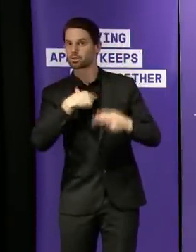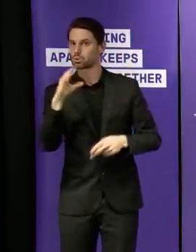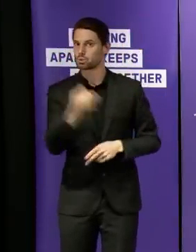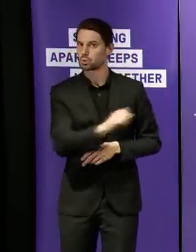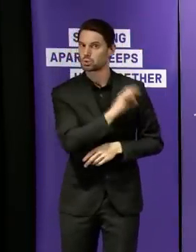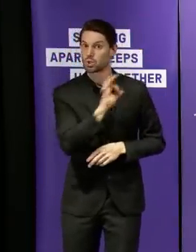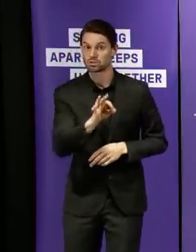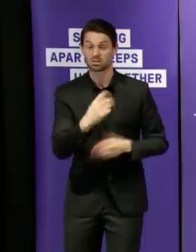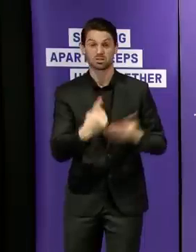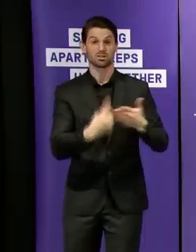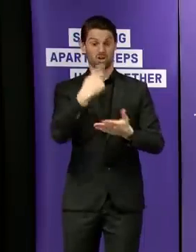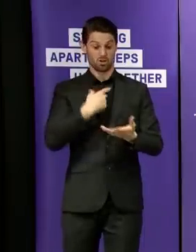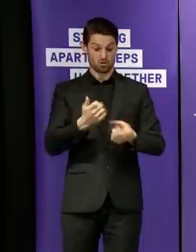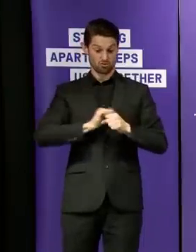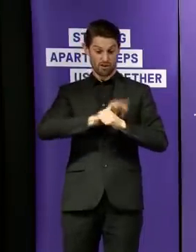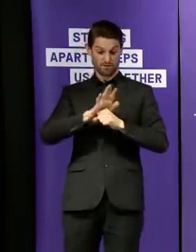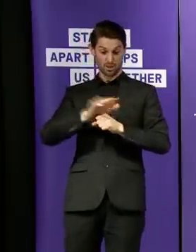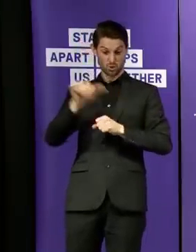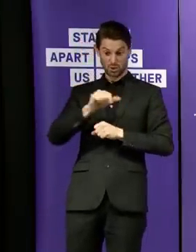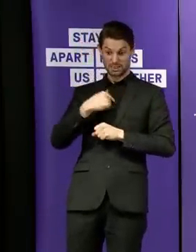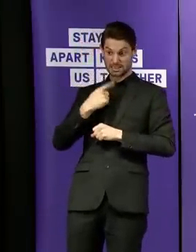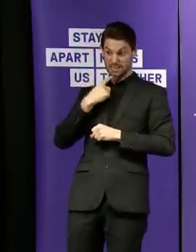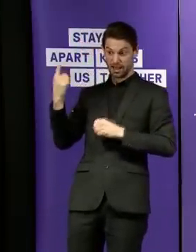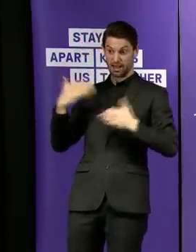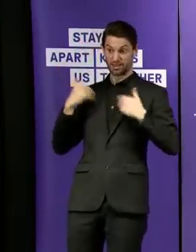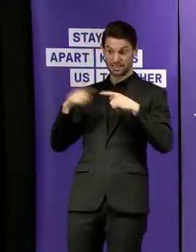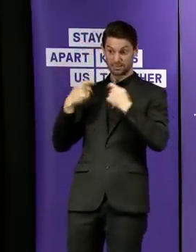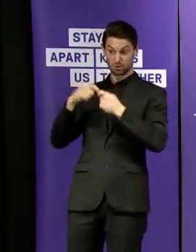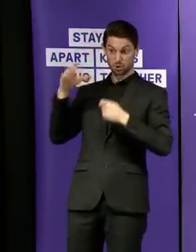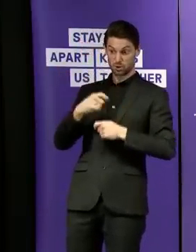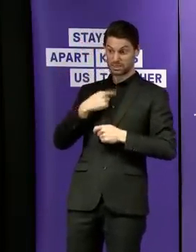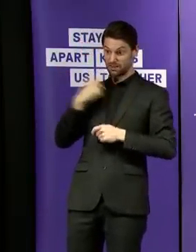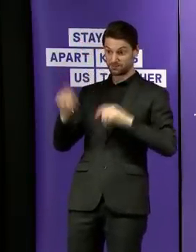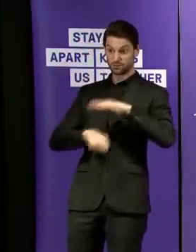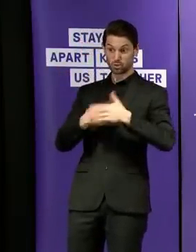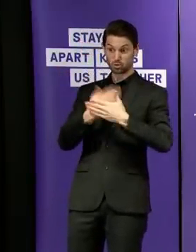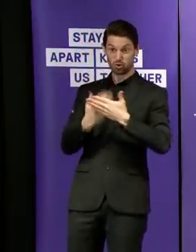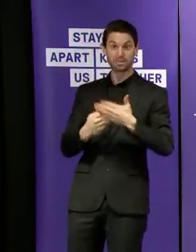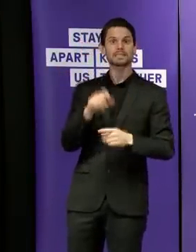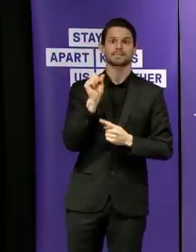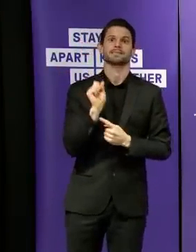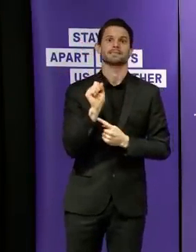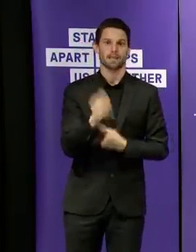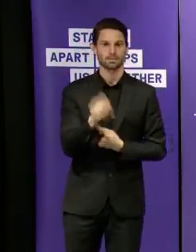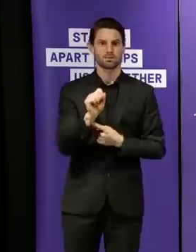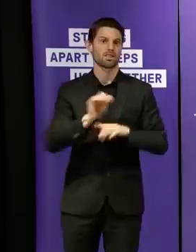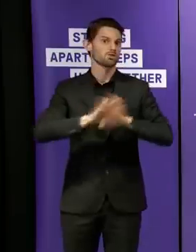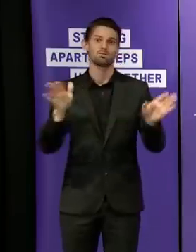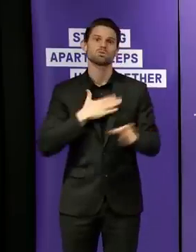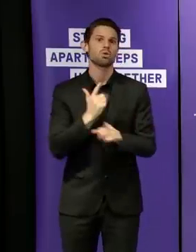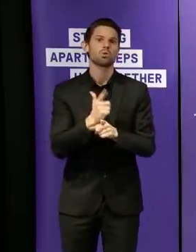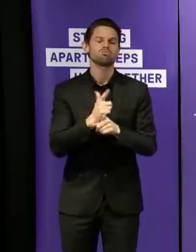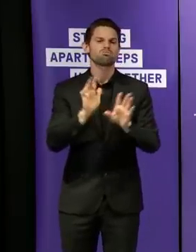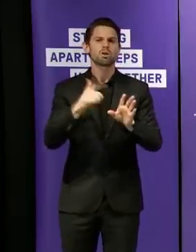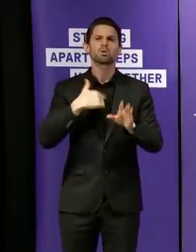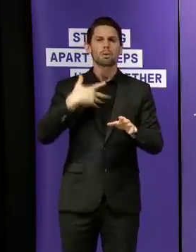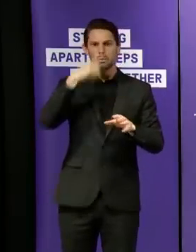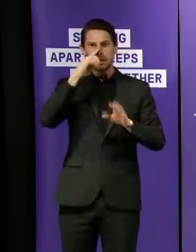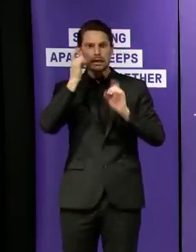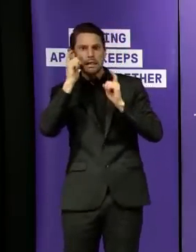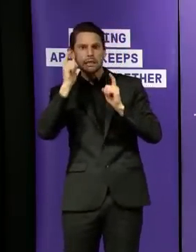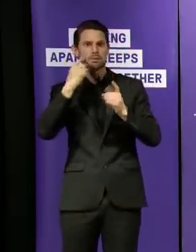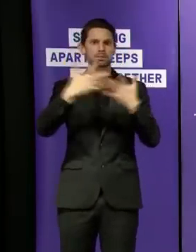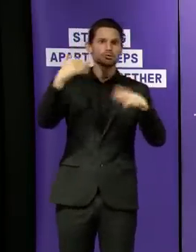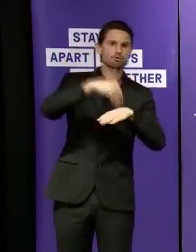us or not, do that. The truth matters. That's the real treasure here. And also,